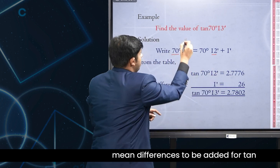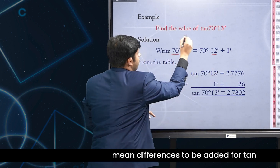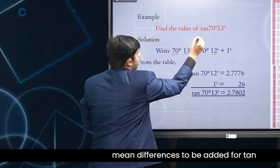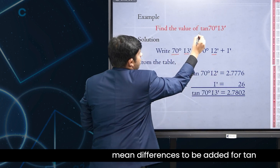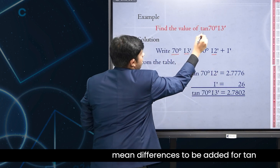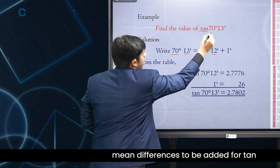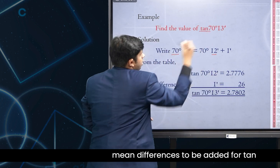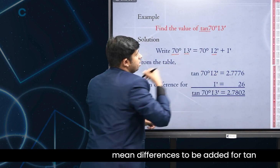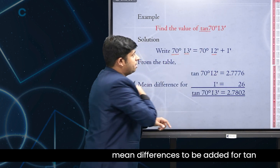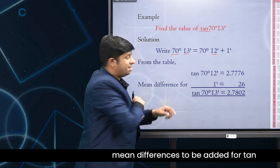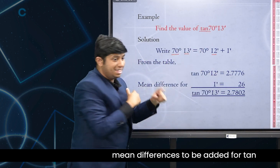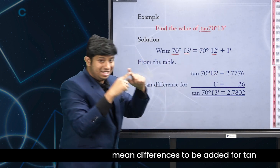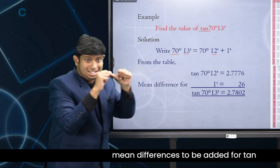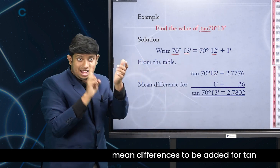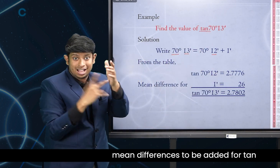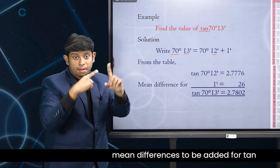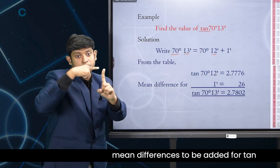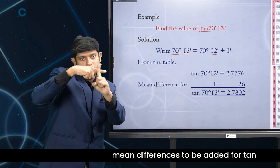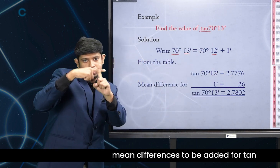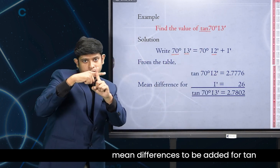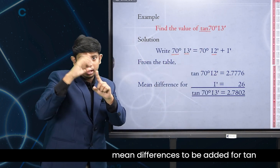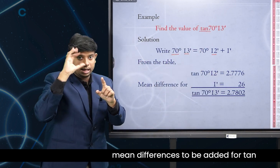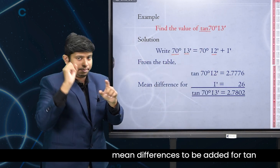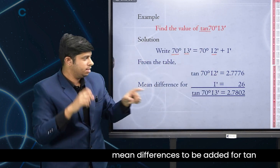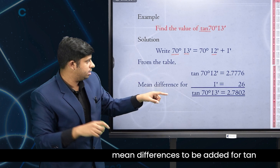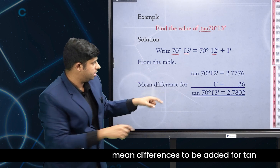Mean differences to be added for tan.